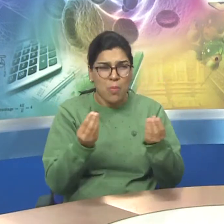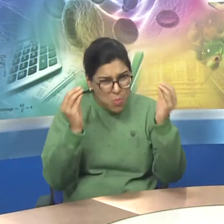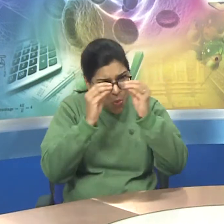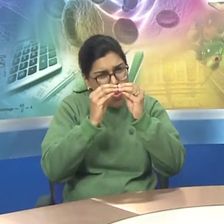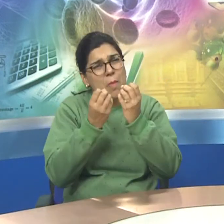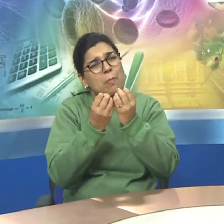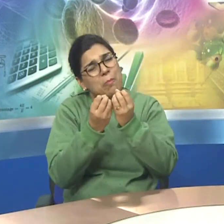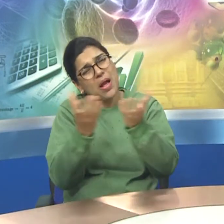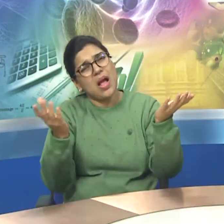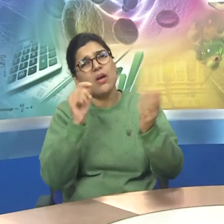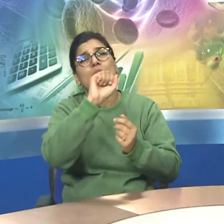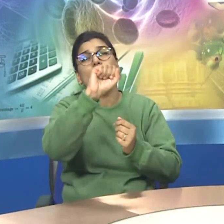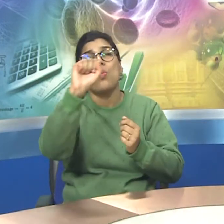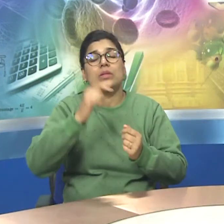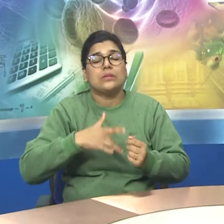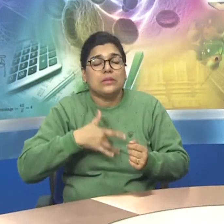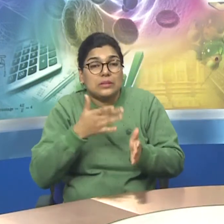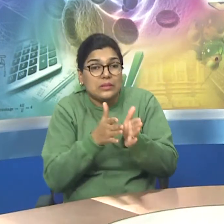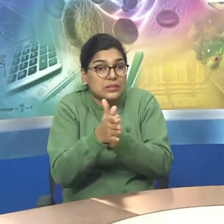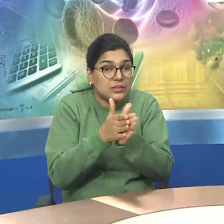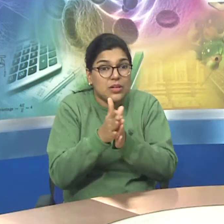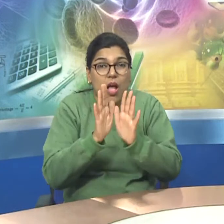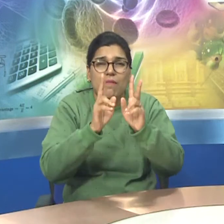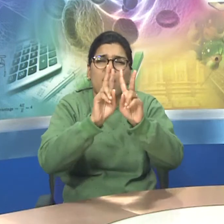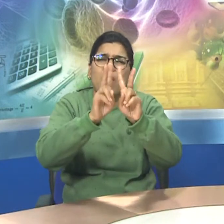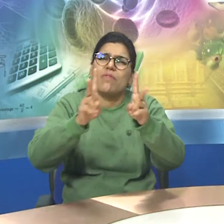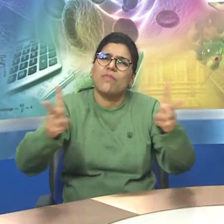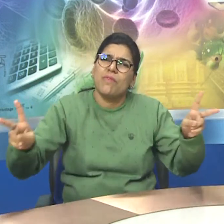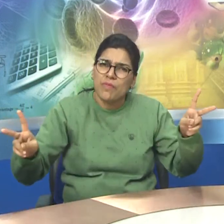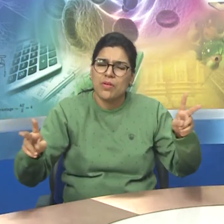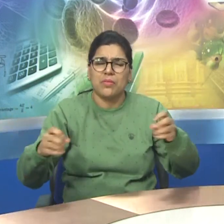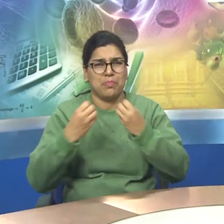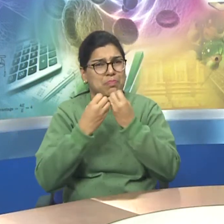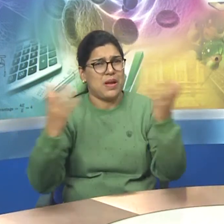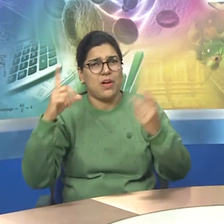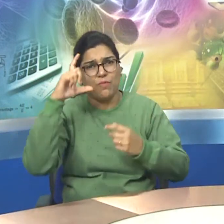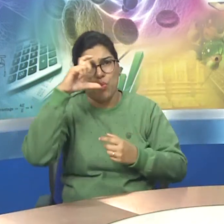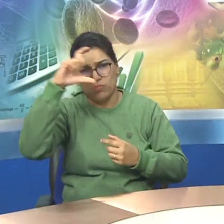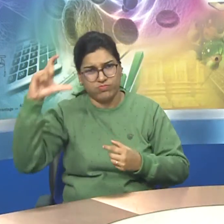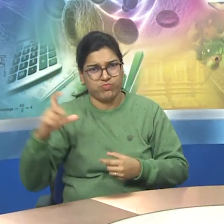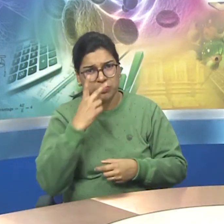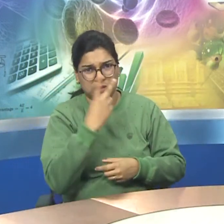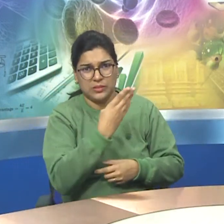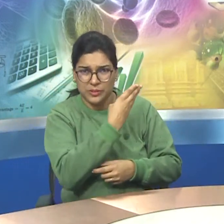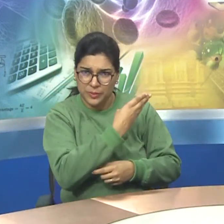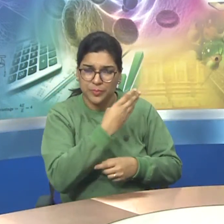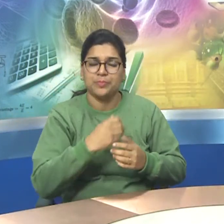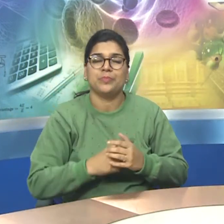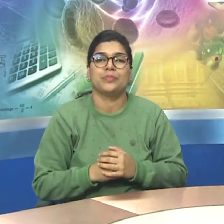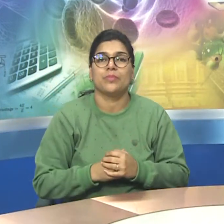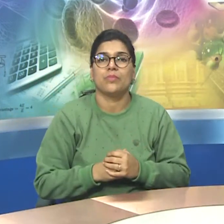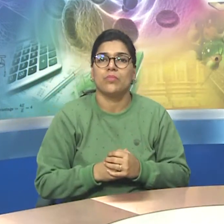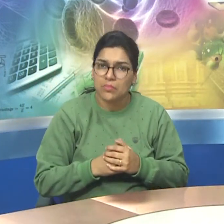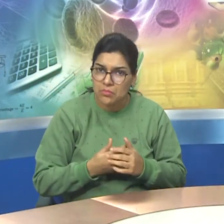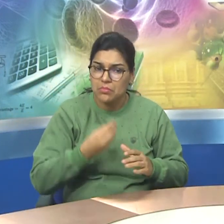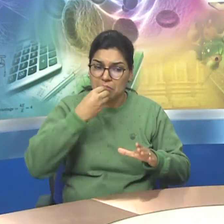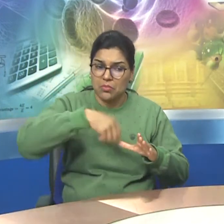Now you can see some images. These are not the only things which we do. There are some